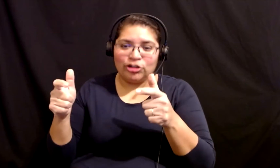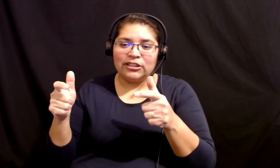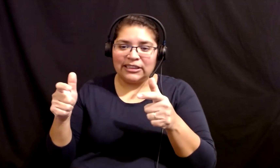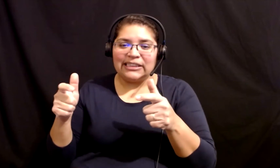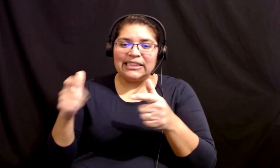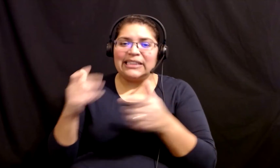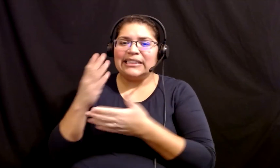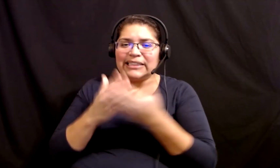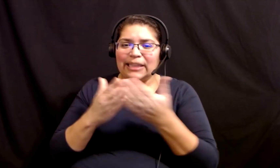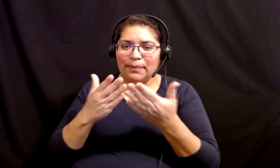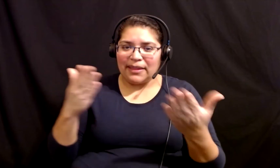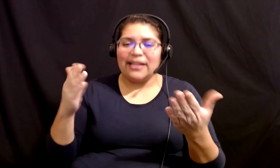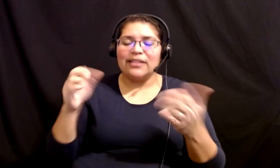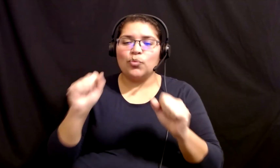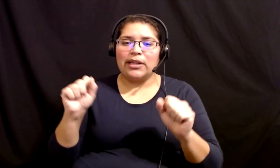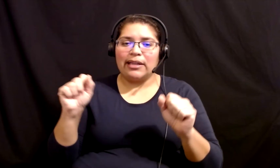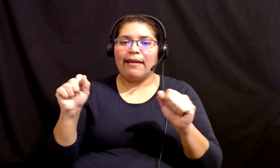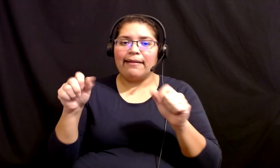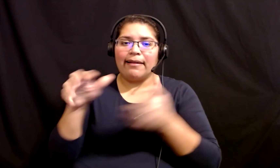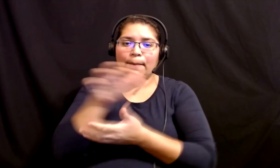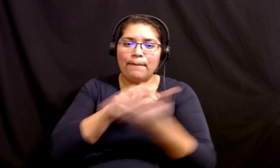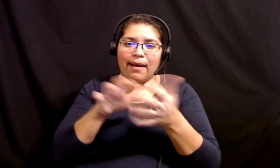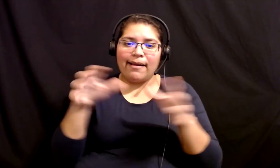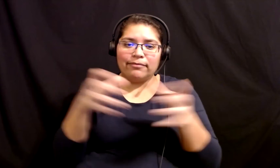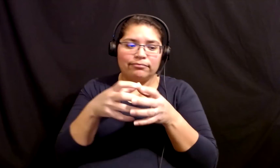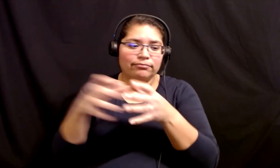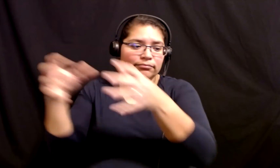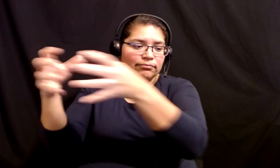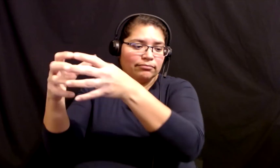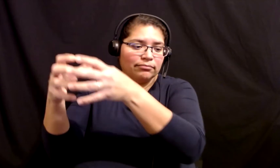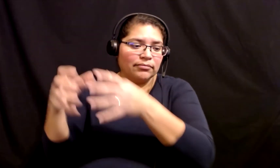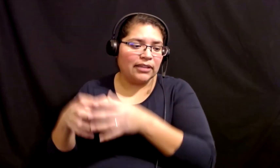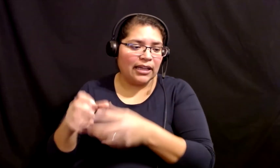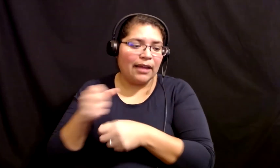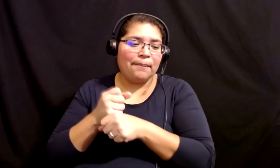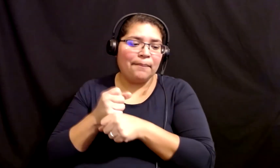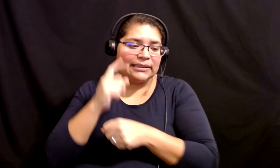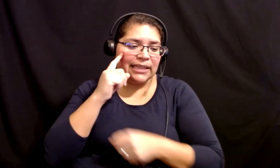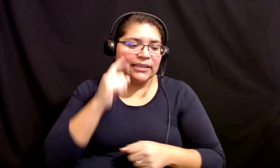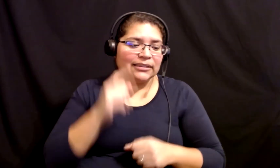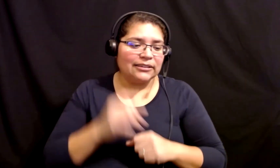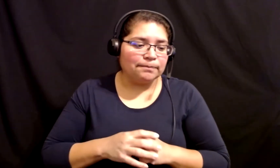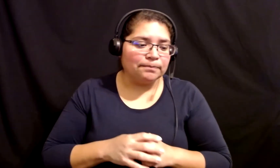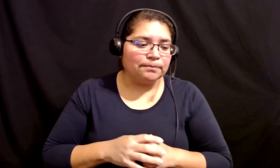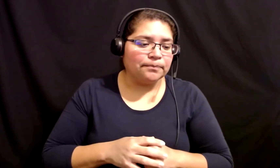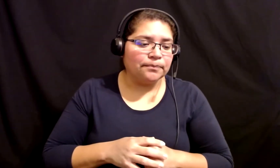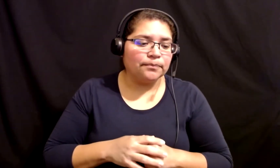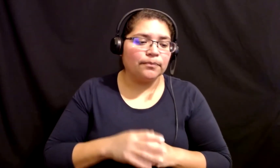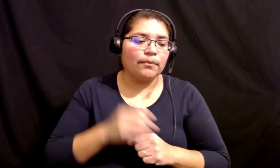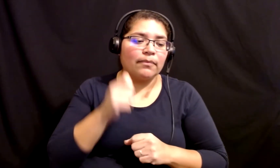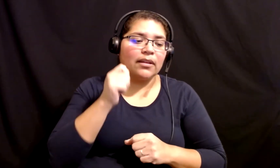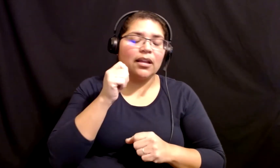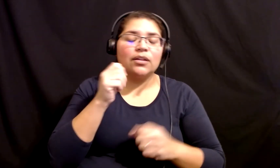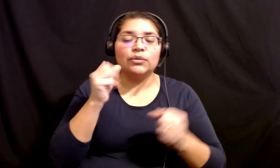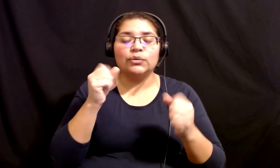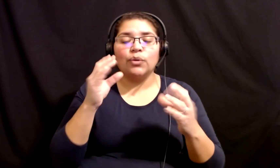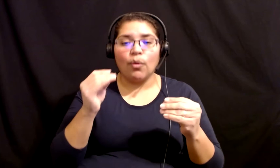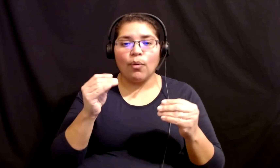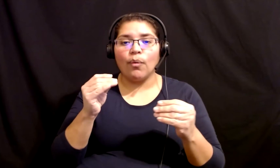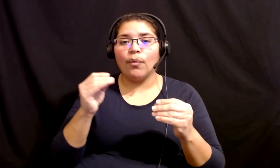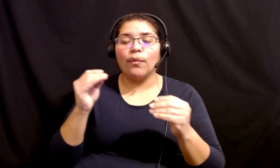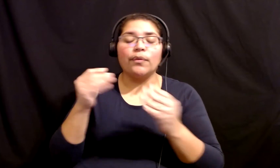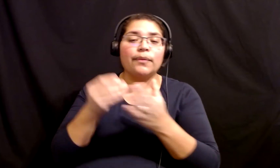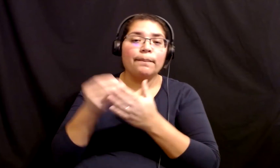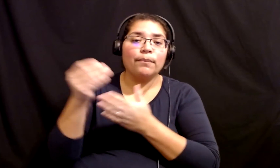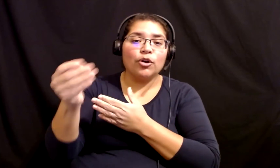things that we can combine that makes sense to me anyways. So the purchase of